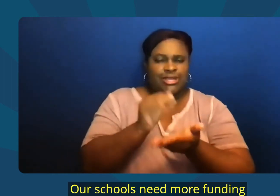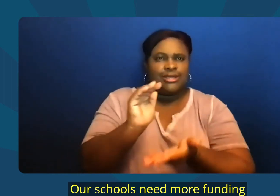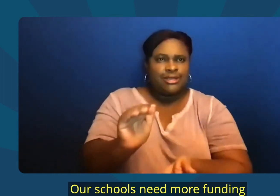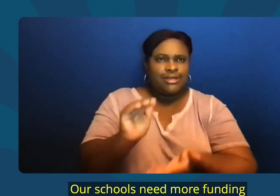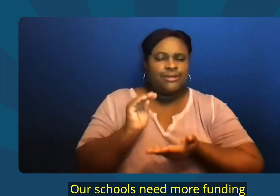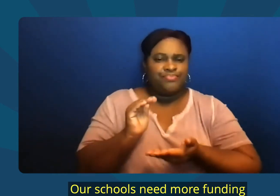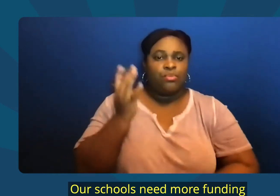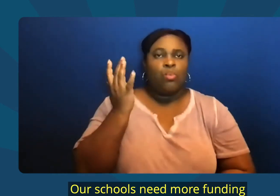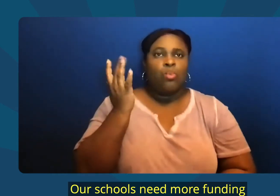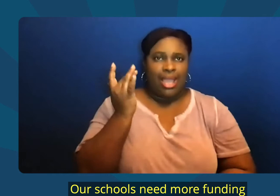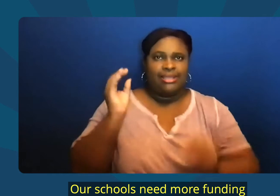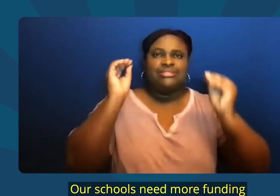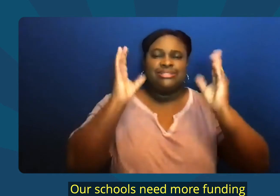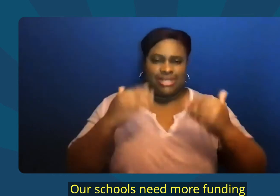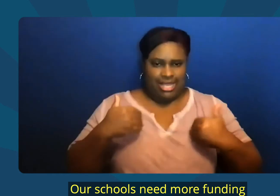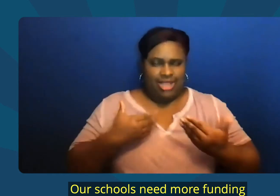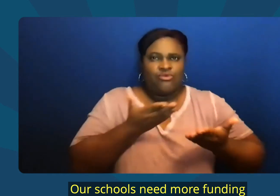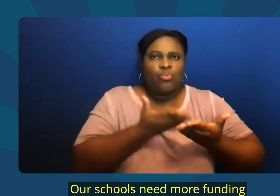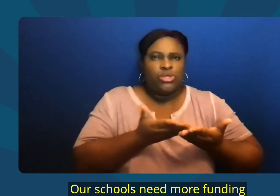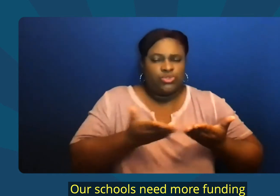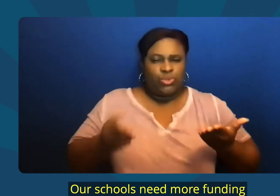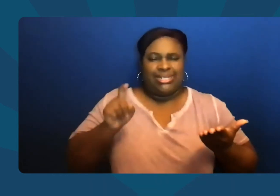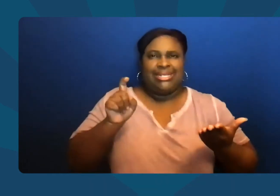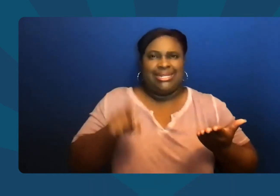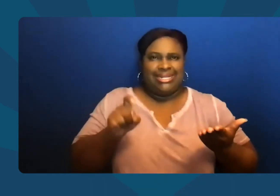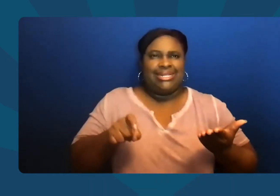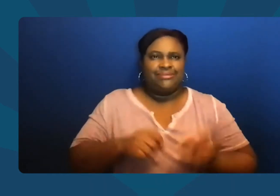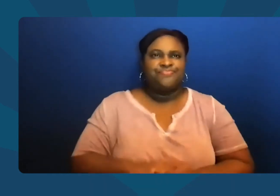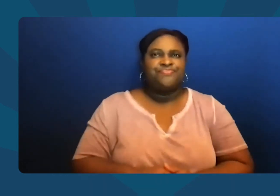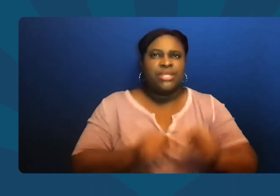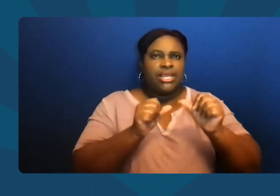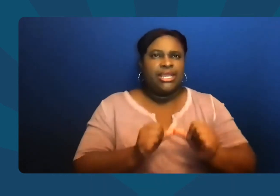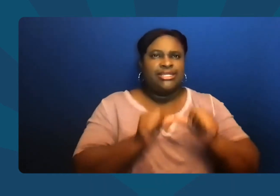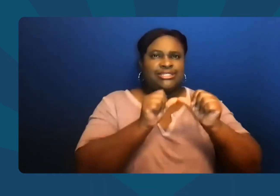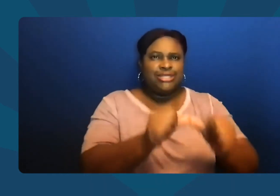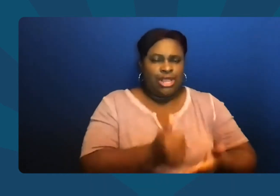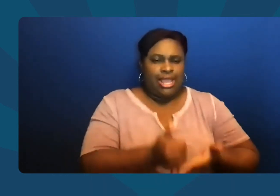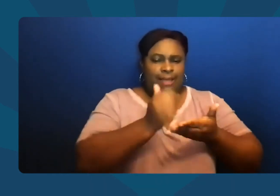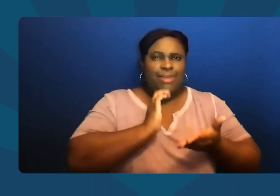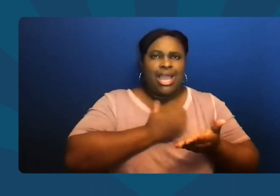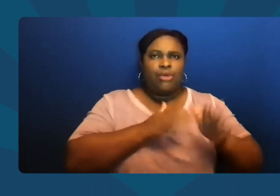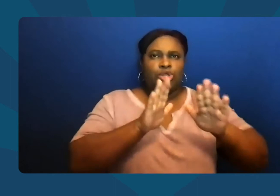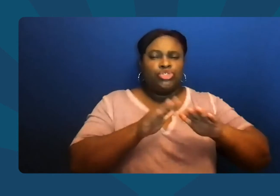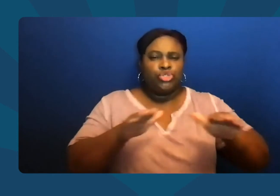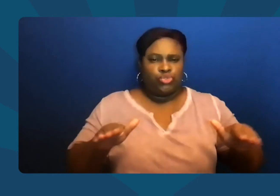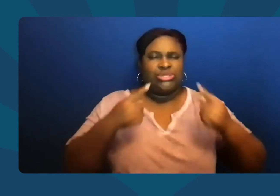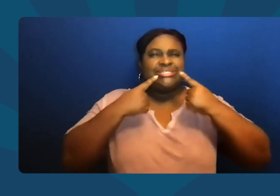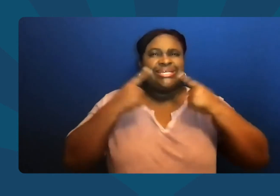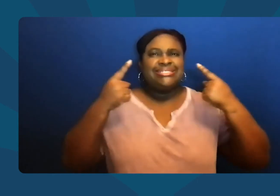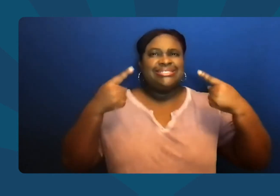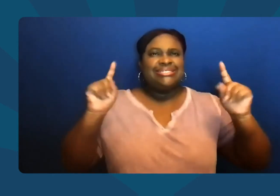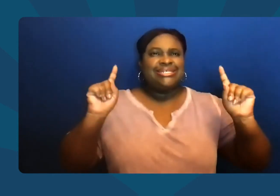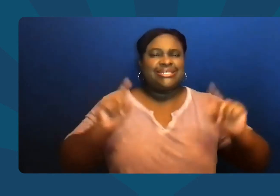Our schools need more funding so that our educators have the resources they need to ensure that our